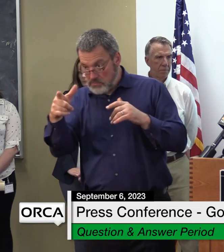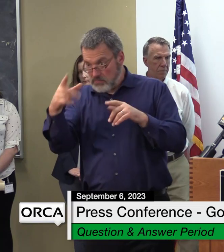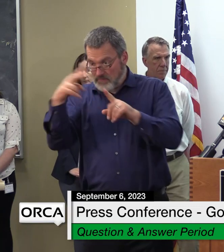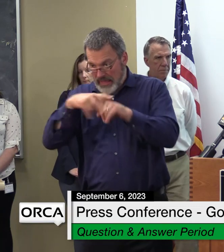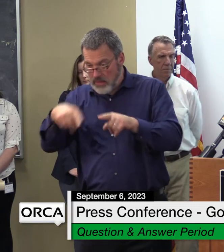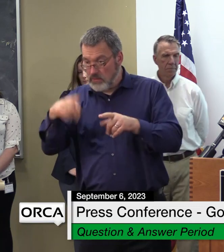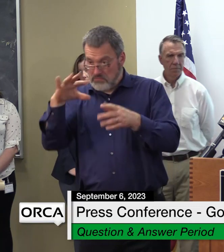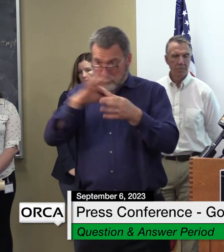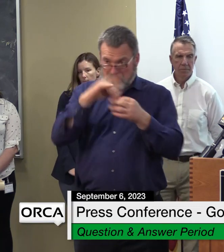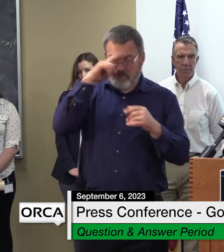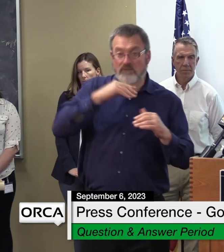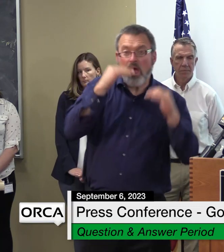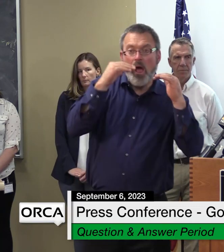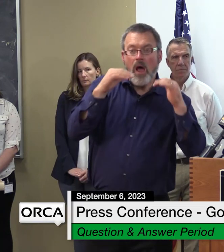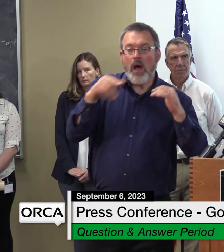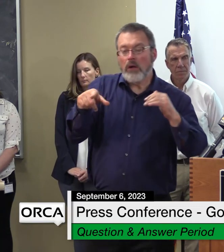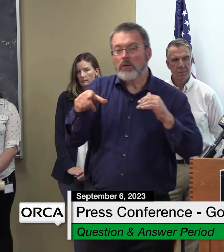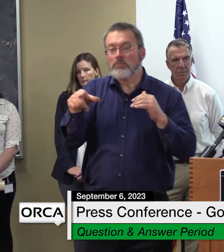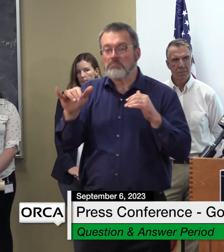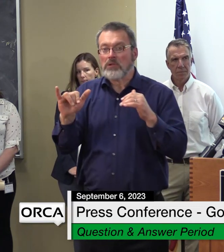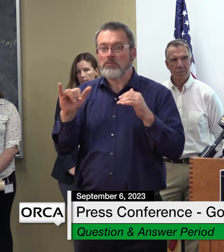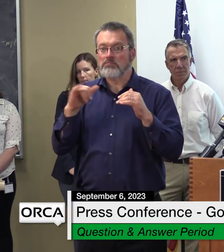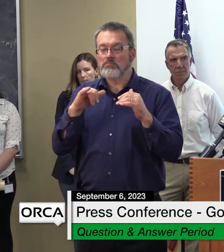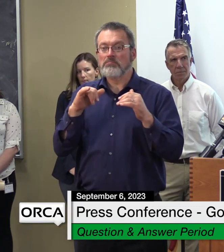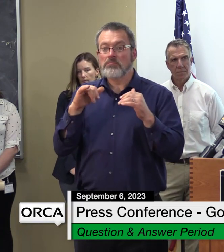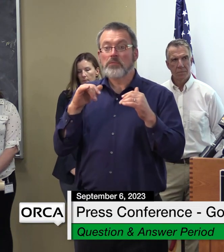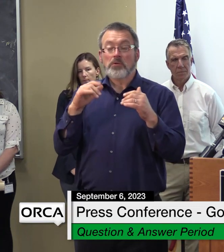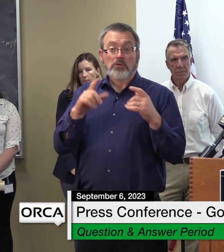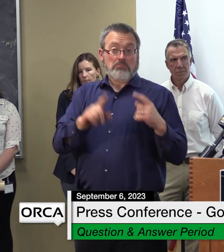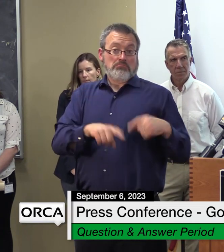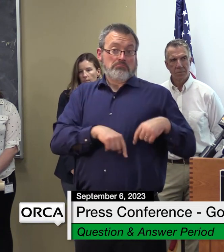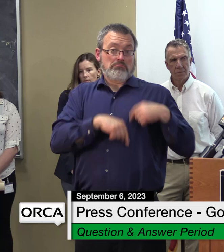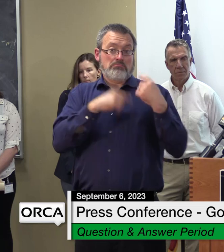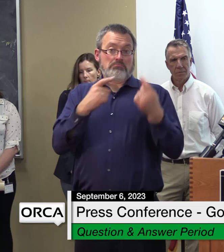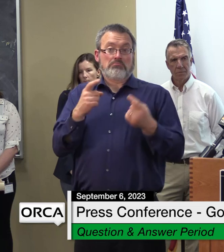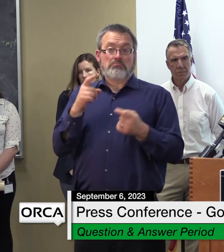employment flood related? So far, we've received